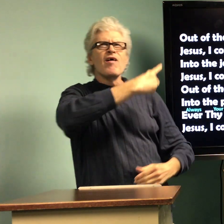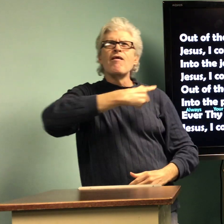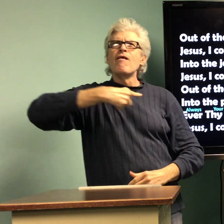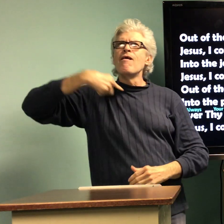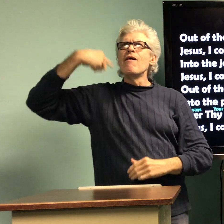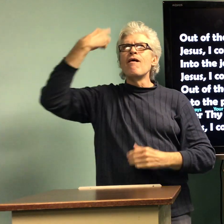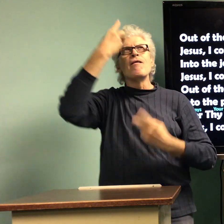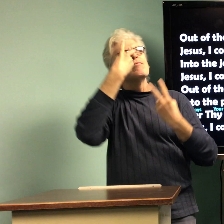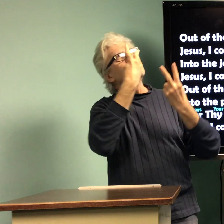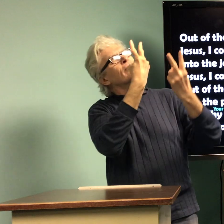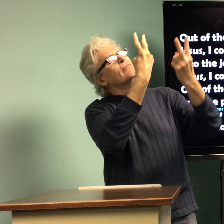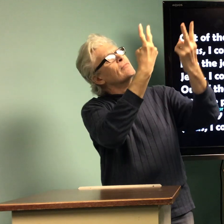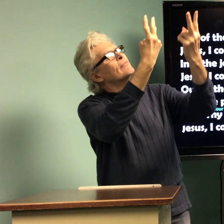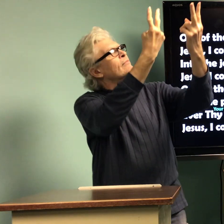face to behold.